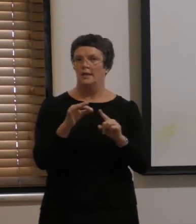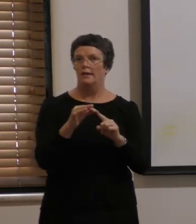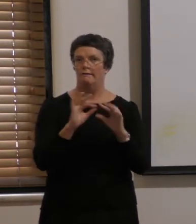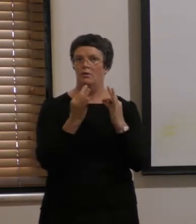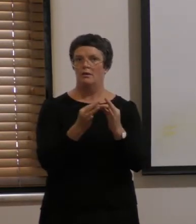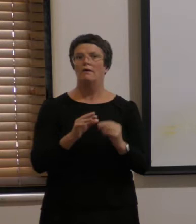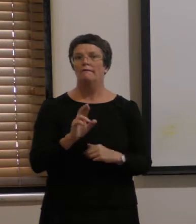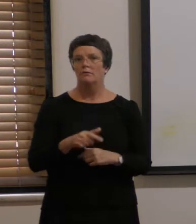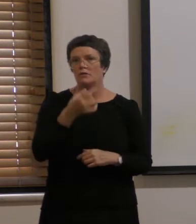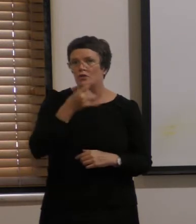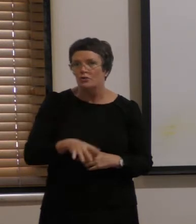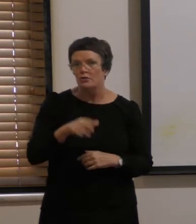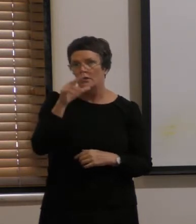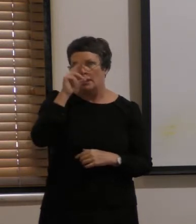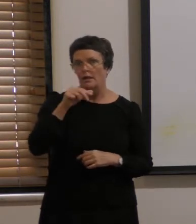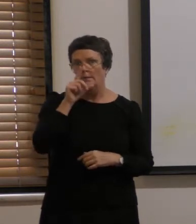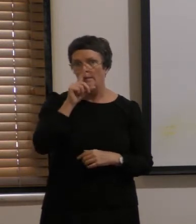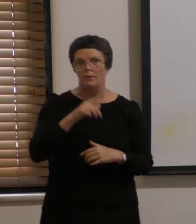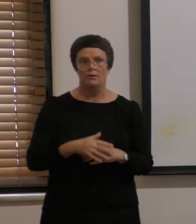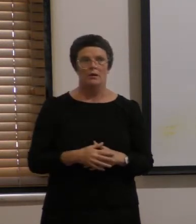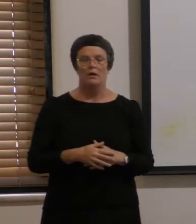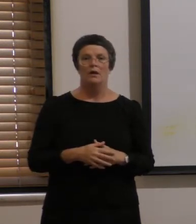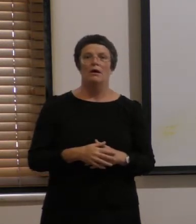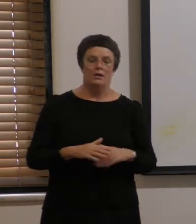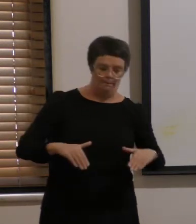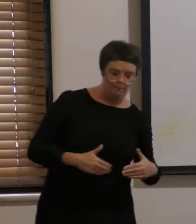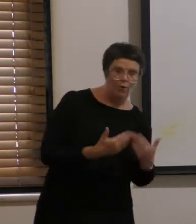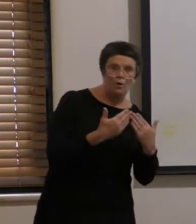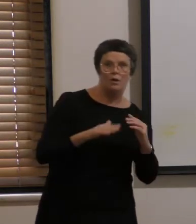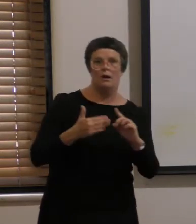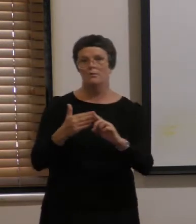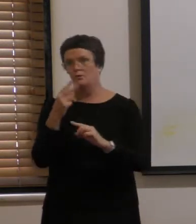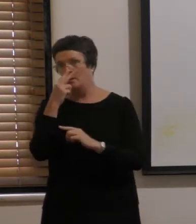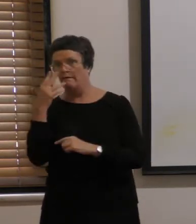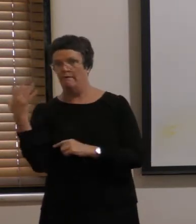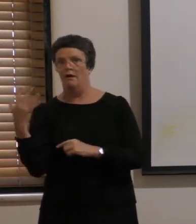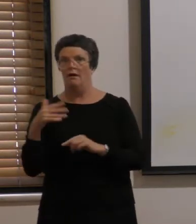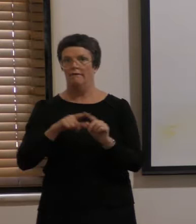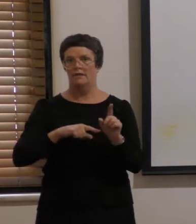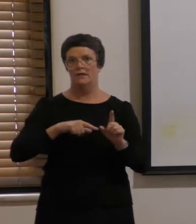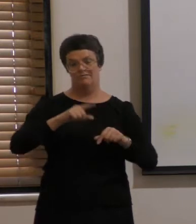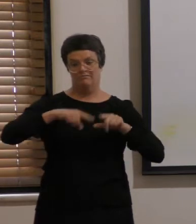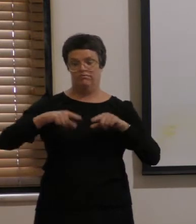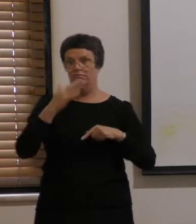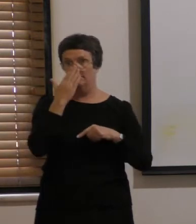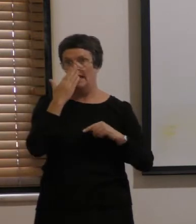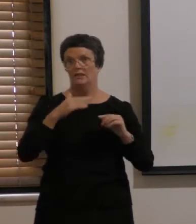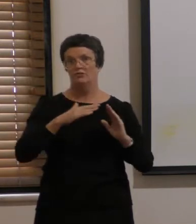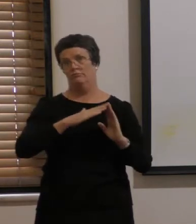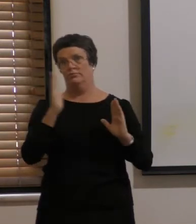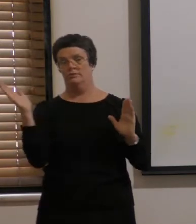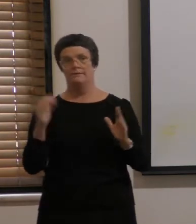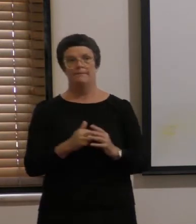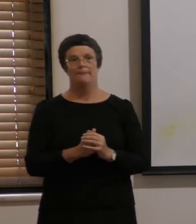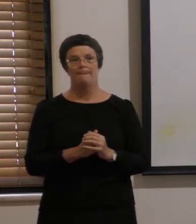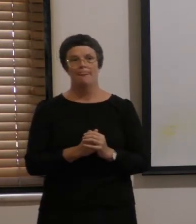for children and young people. So we cover age 0 to 25 years, so a big age range. And across